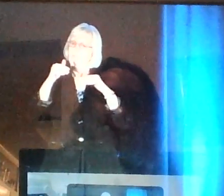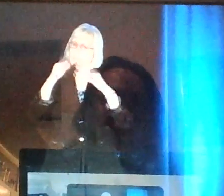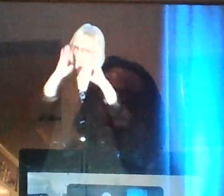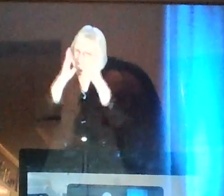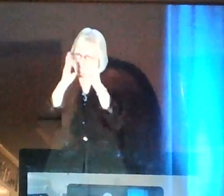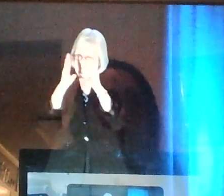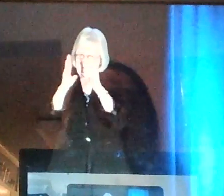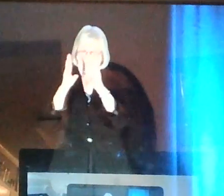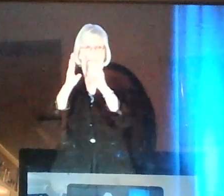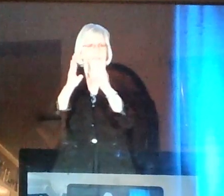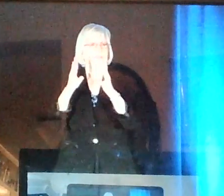it to be focused.